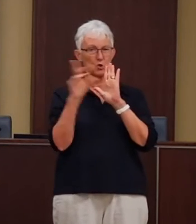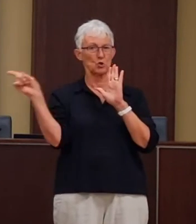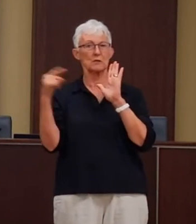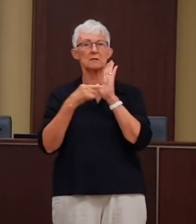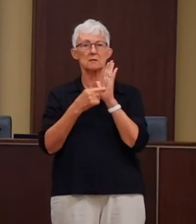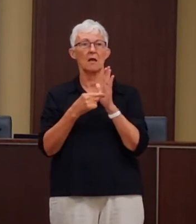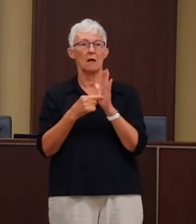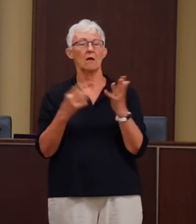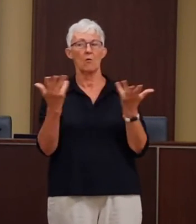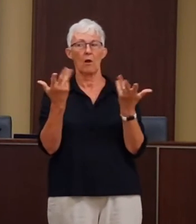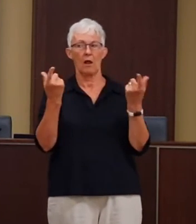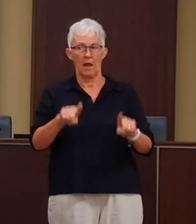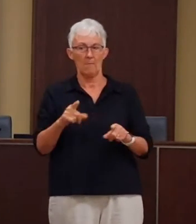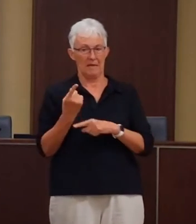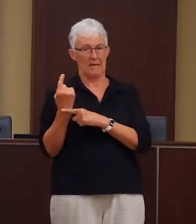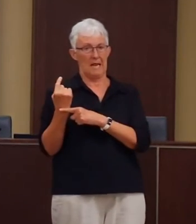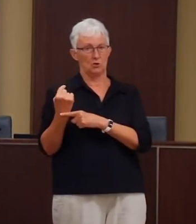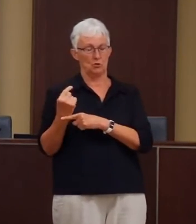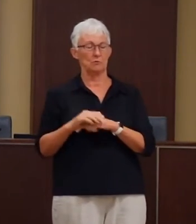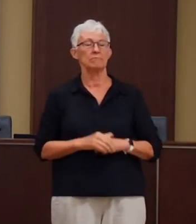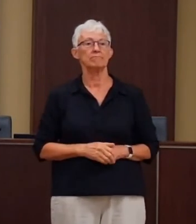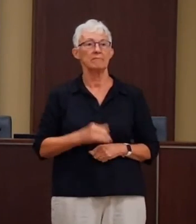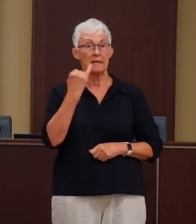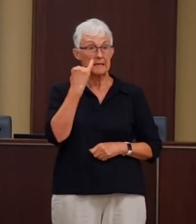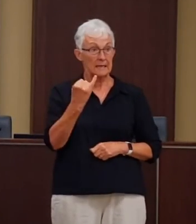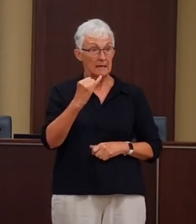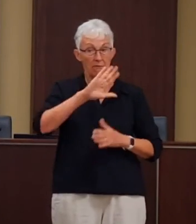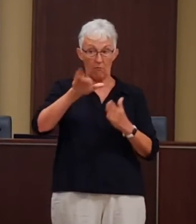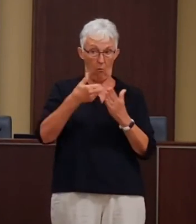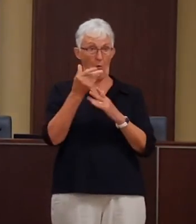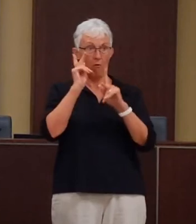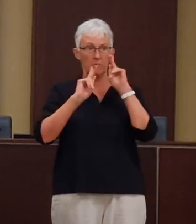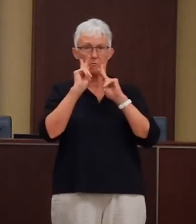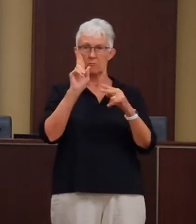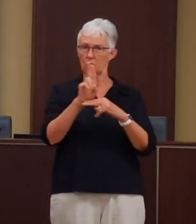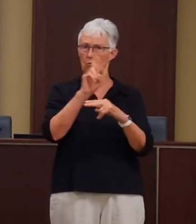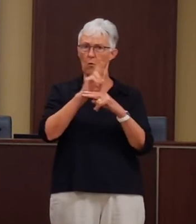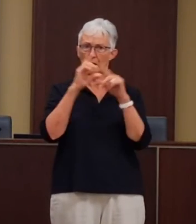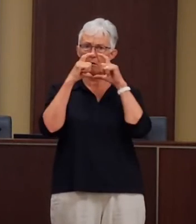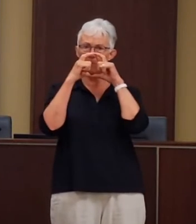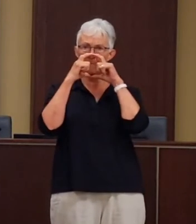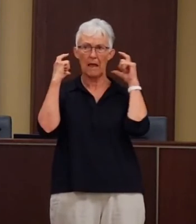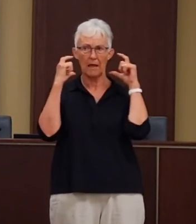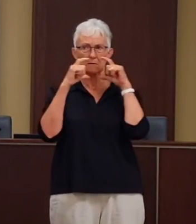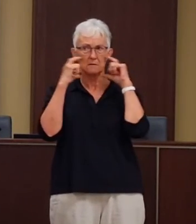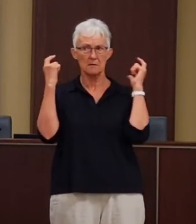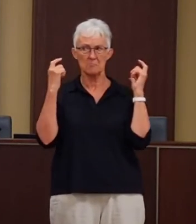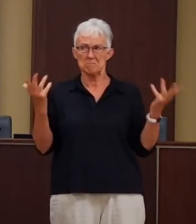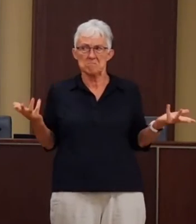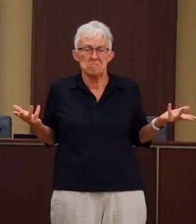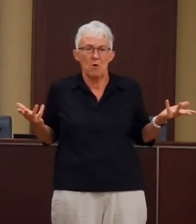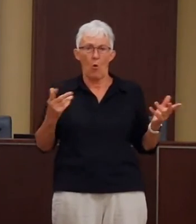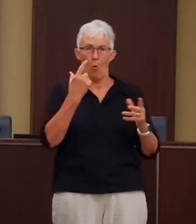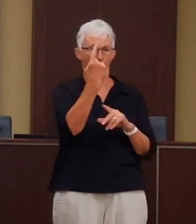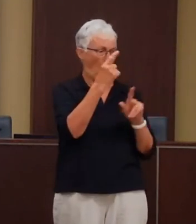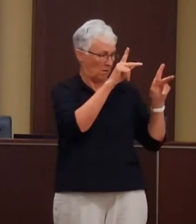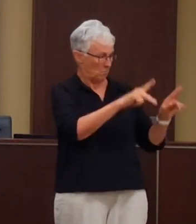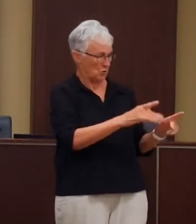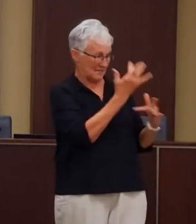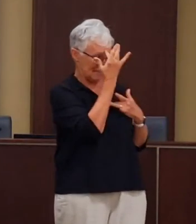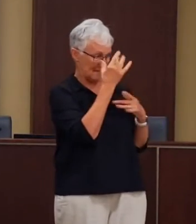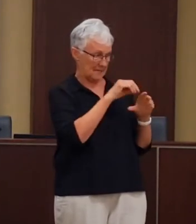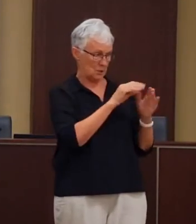we saw last school year. When everyone is wearing face coverings, nobody has to quarantine if there is a positive case in the classroom.